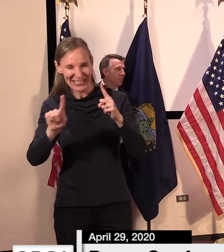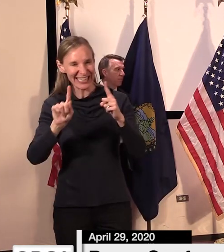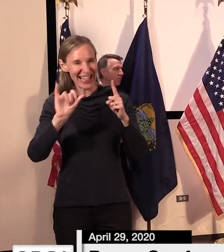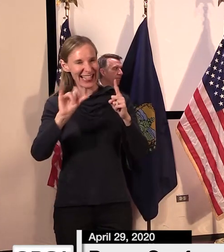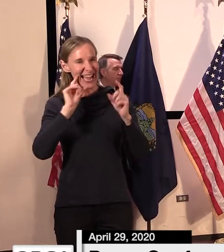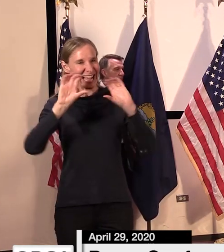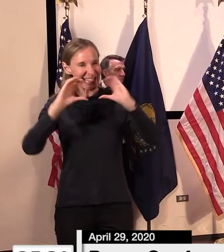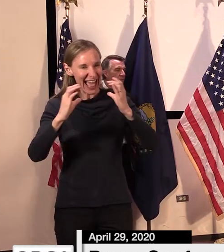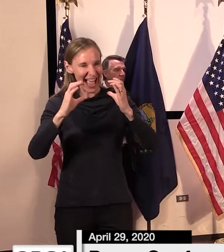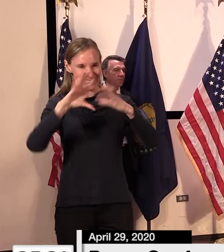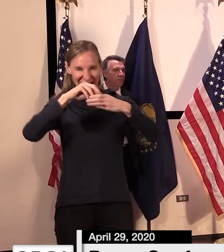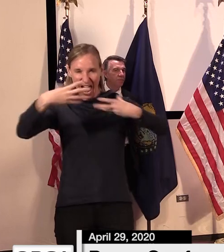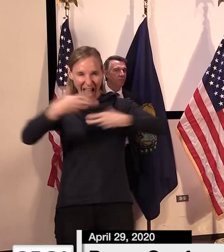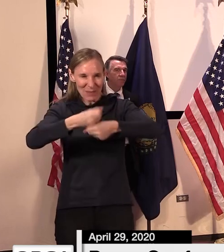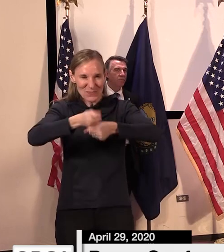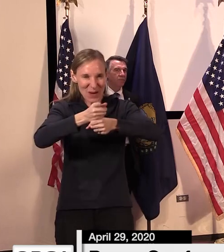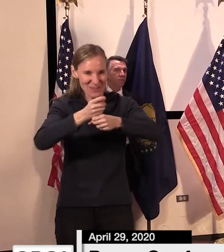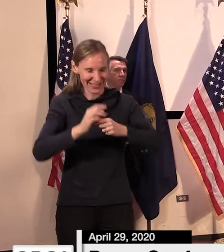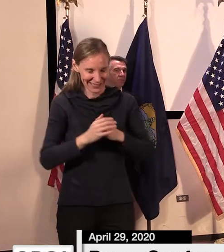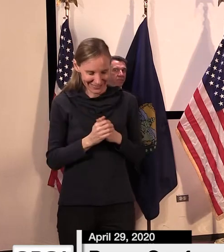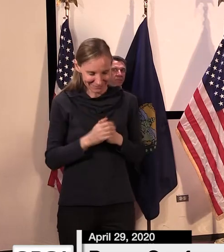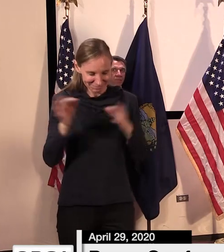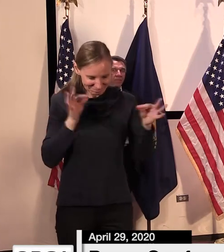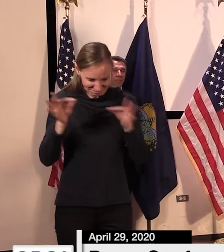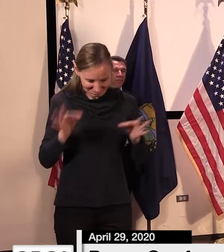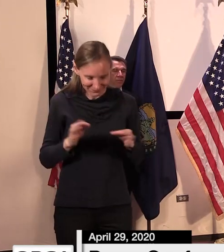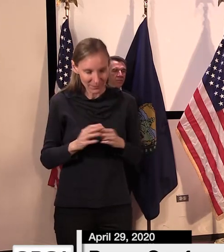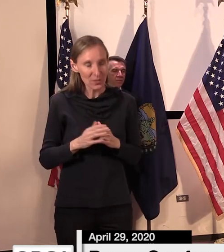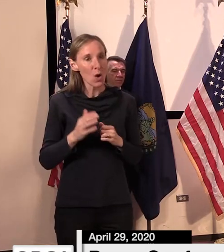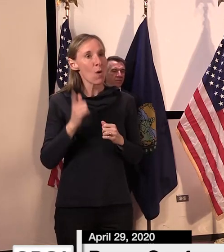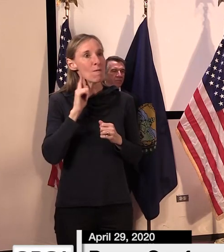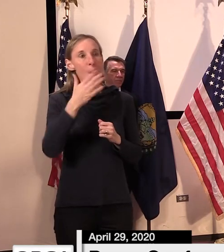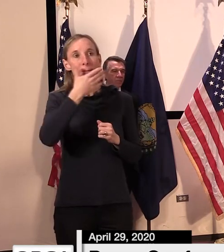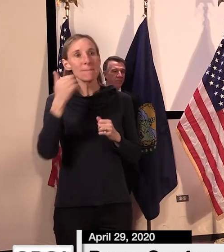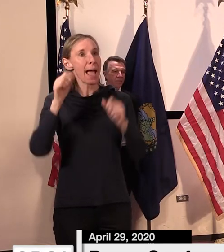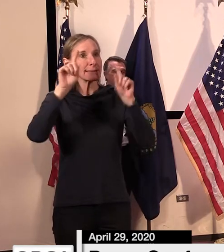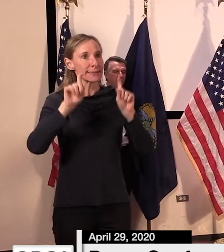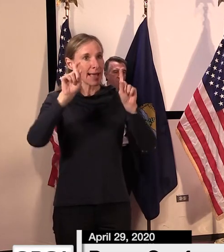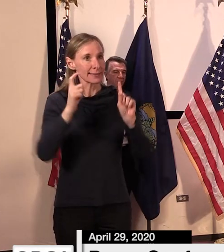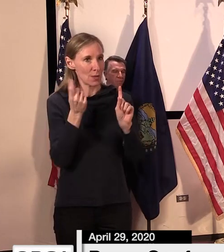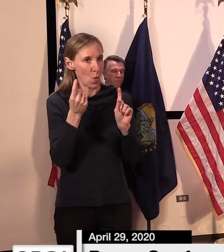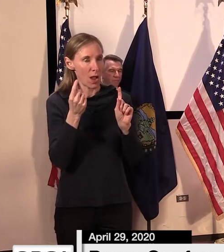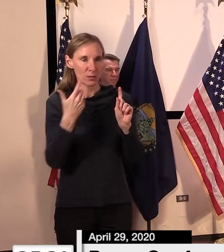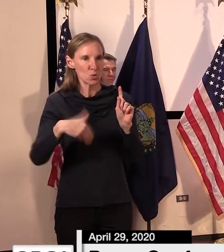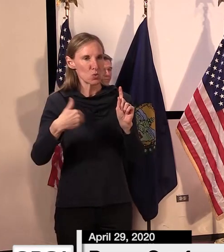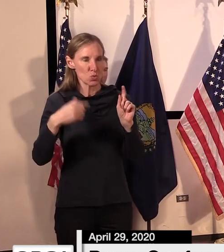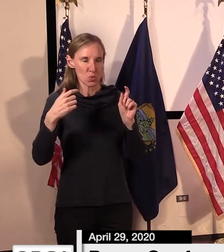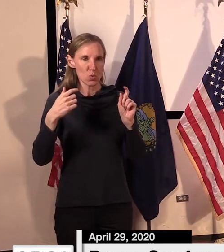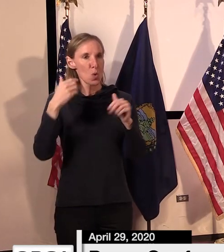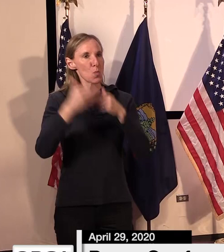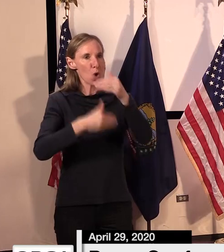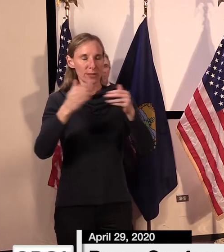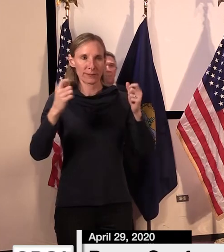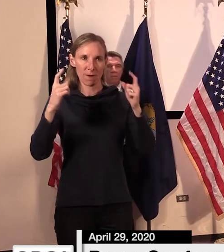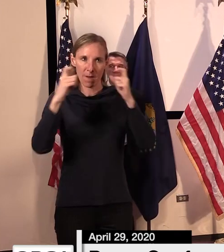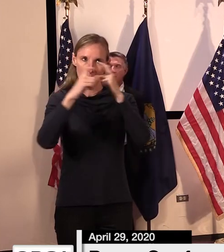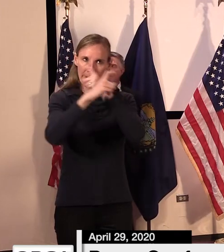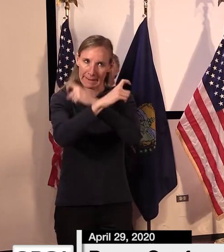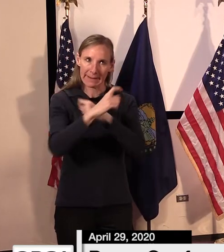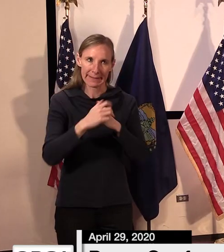less. So to do optimal testing is a very complicated process, actually.